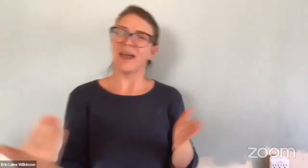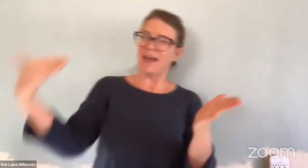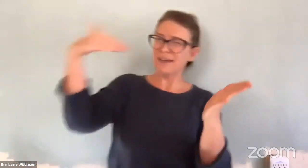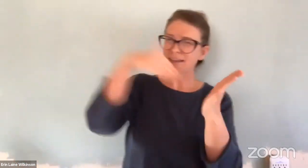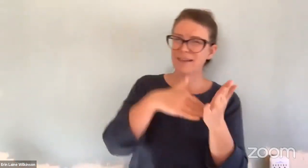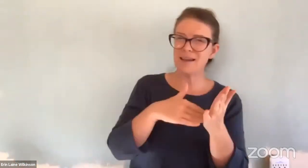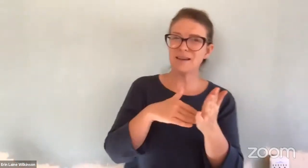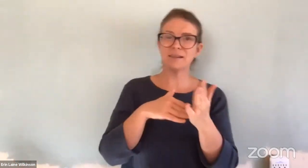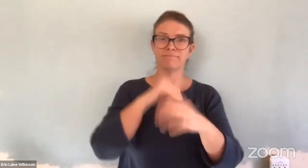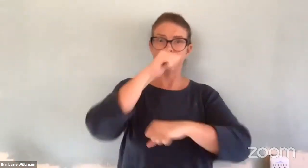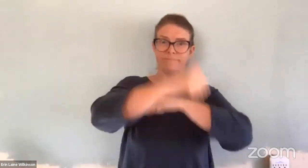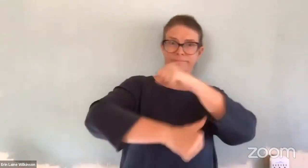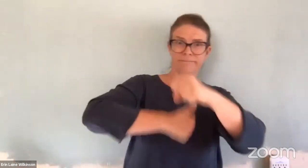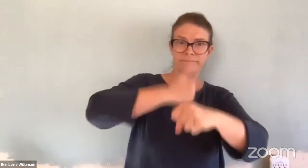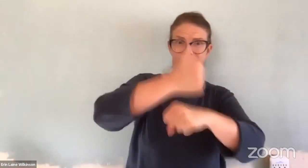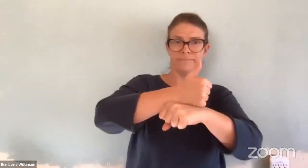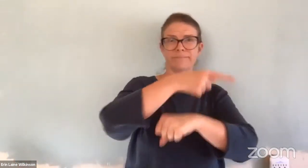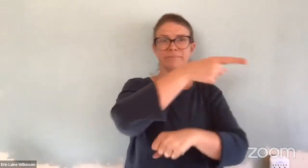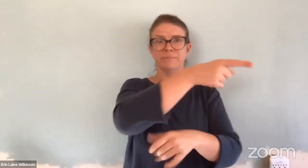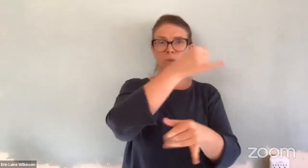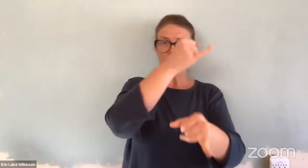complicated than we've assumed to this point.